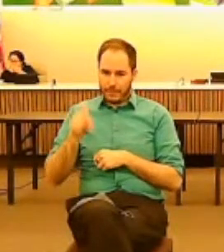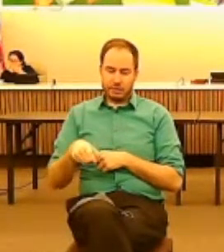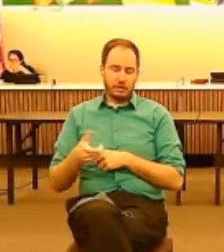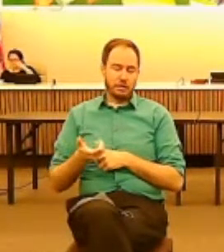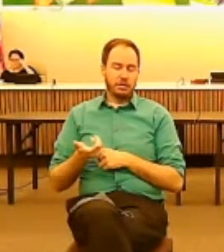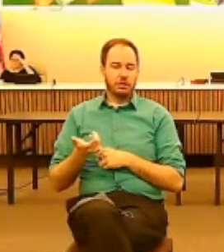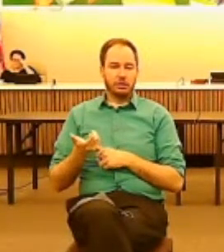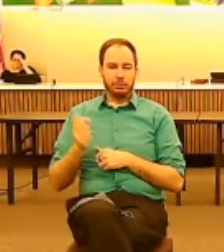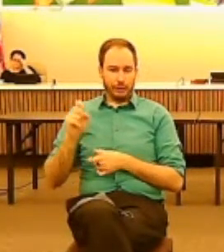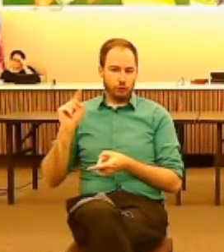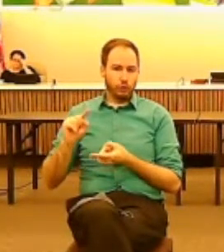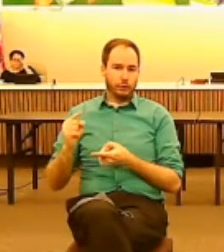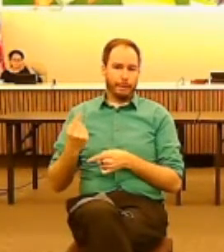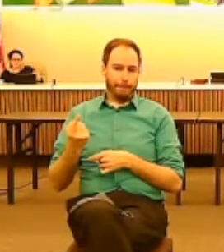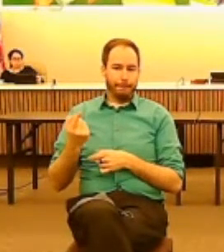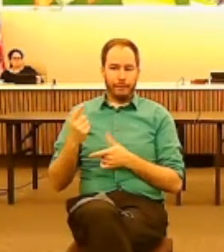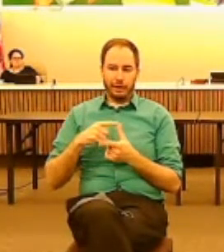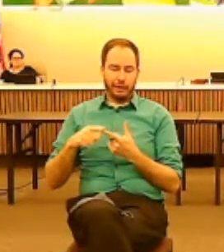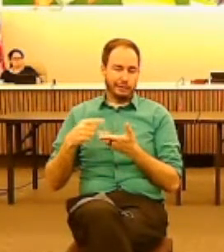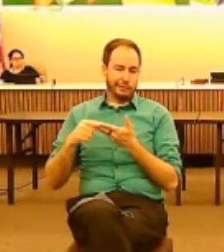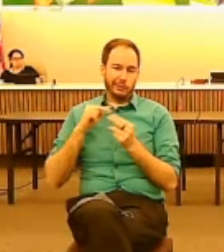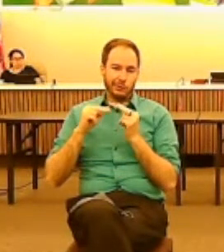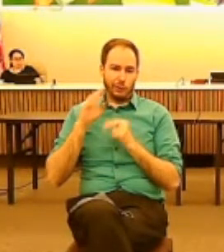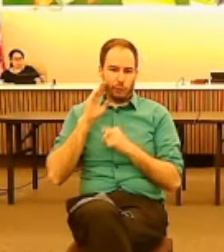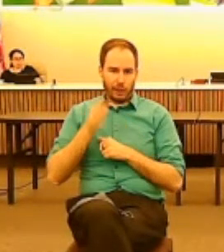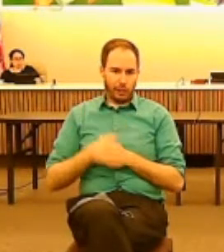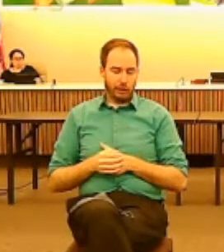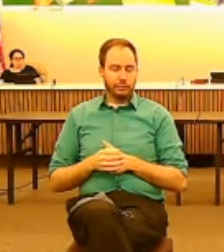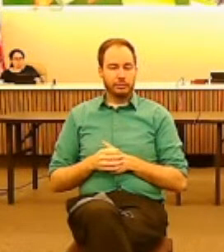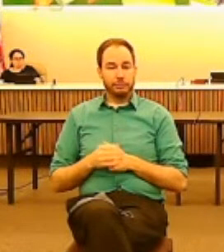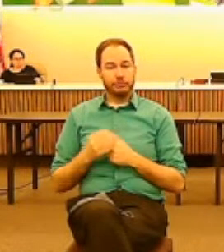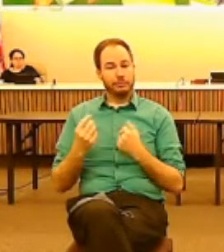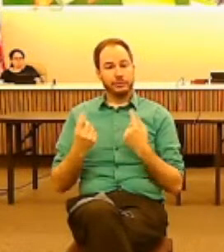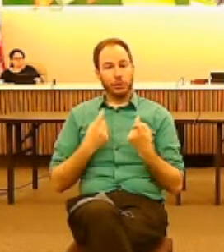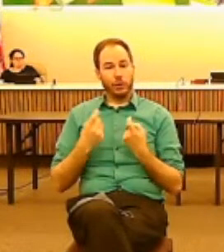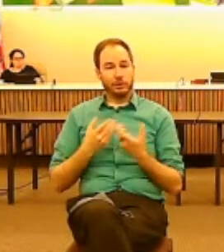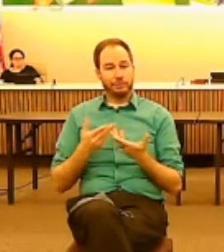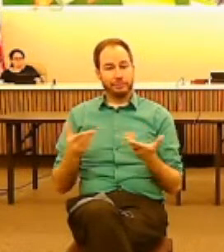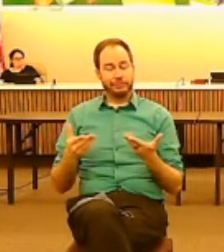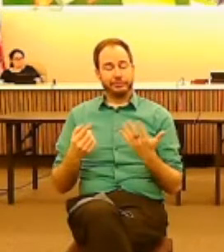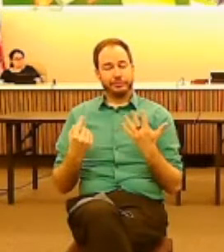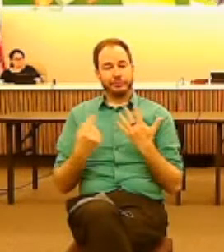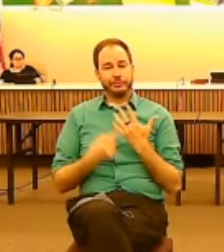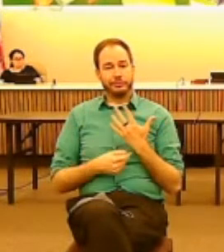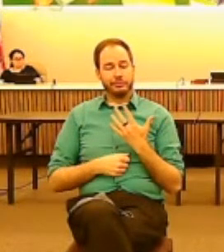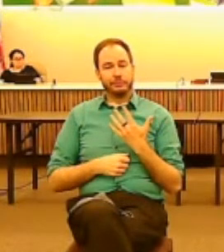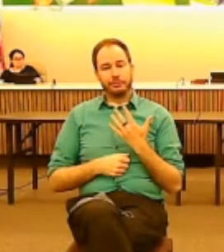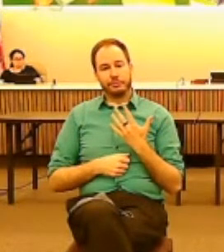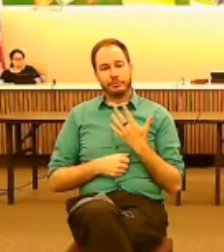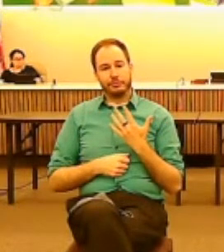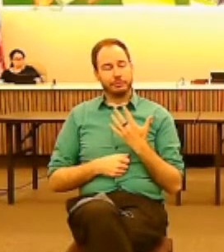and we'll go from there. Any questions on that?